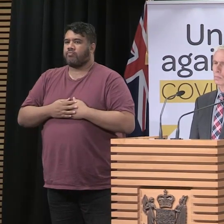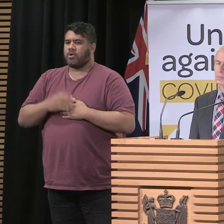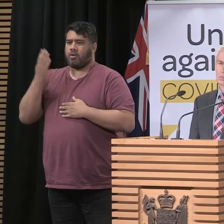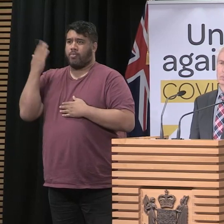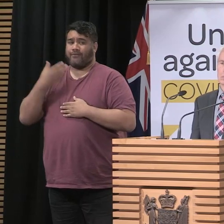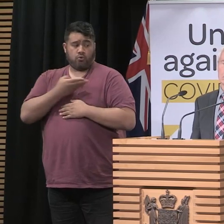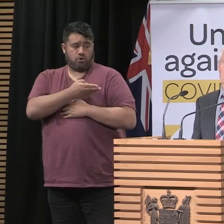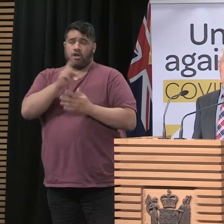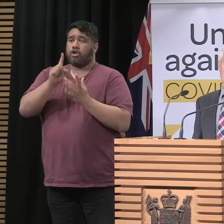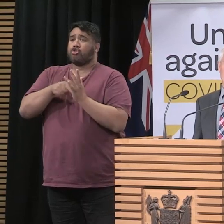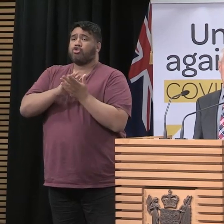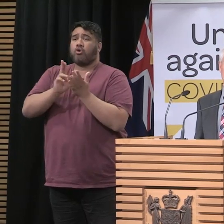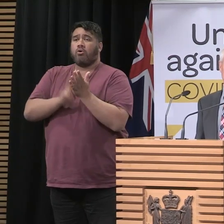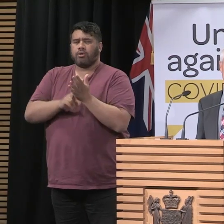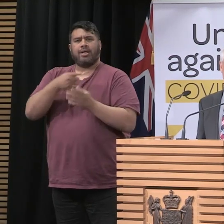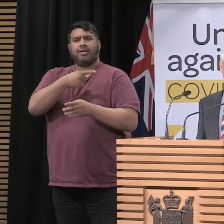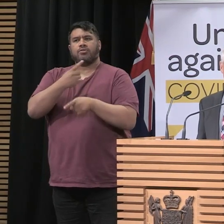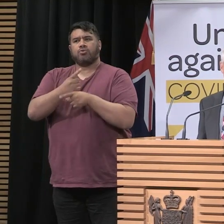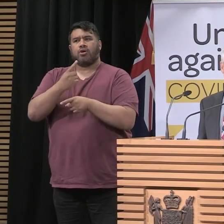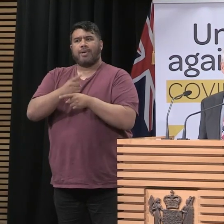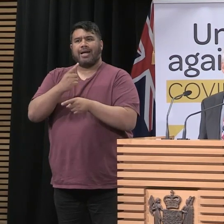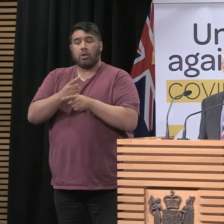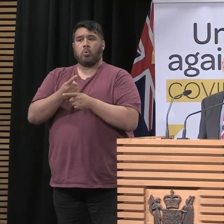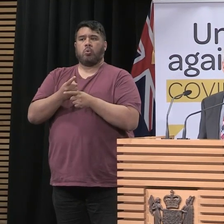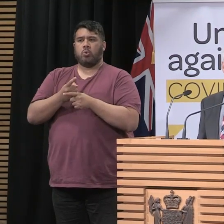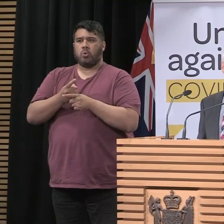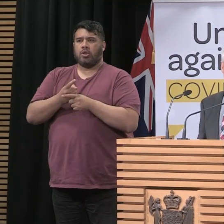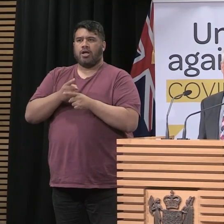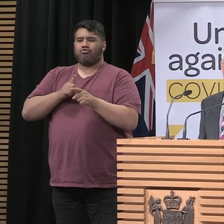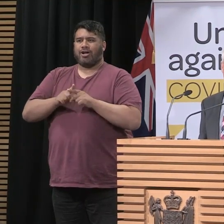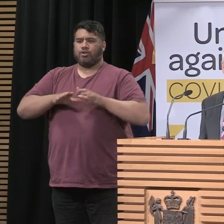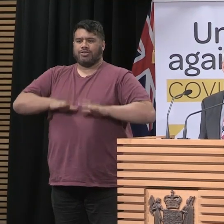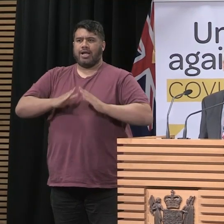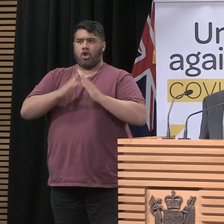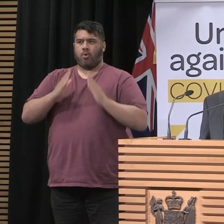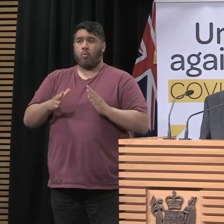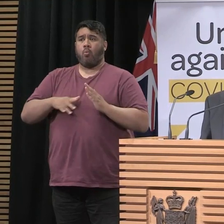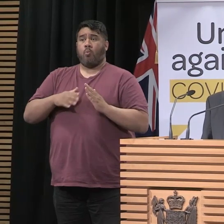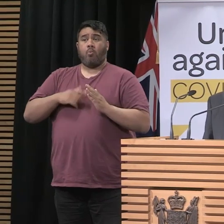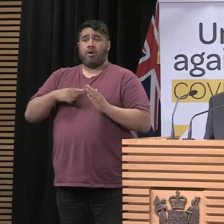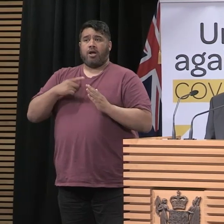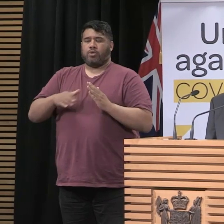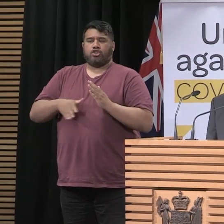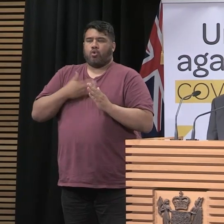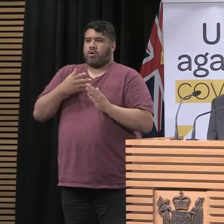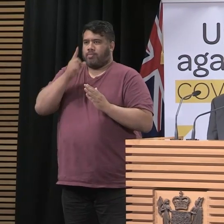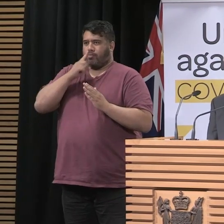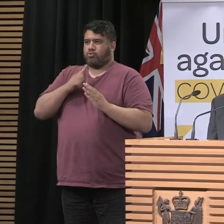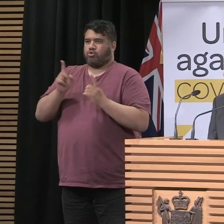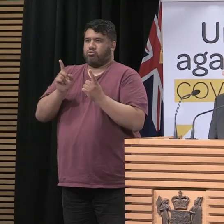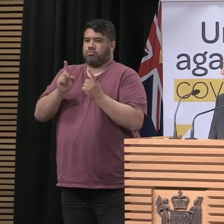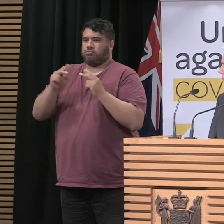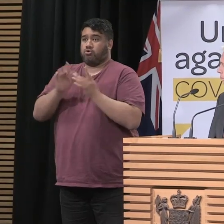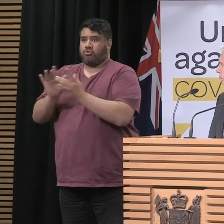message before about the need to reduce the number of contacts as we go into this closed down period. The Prime Minister's